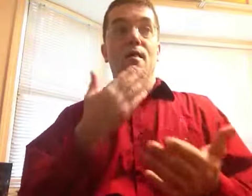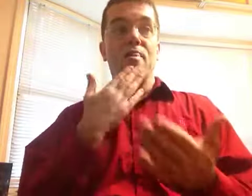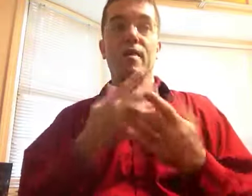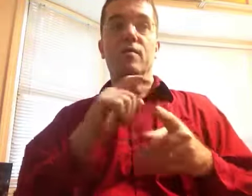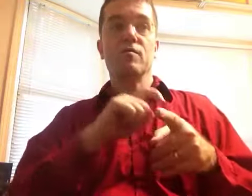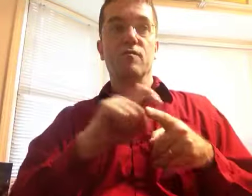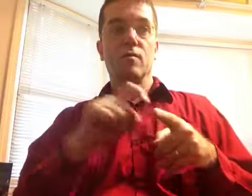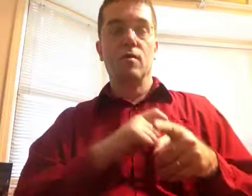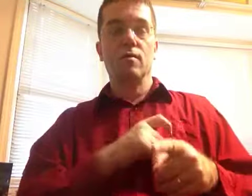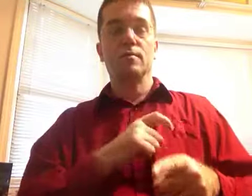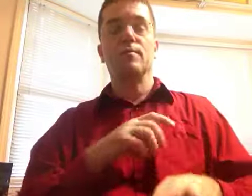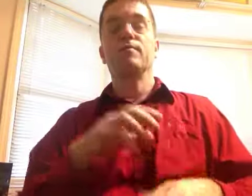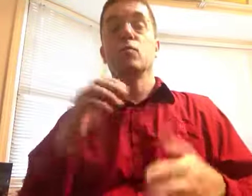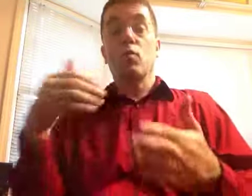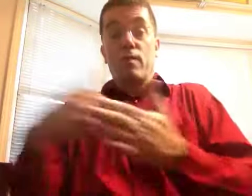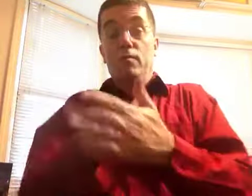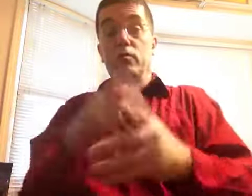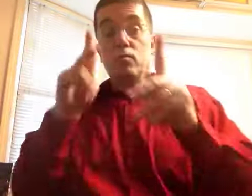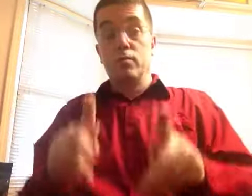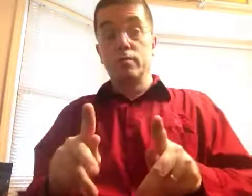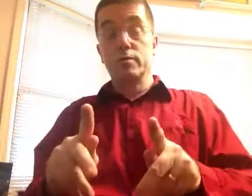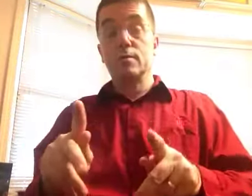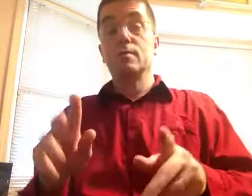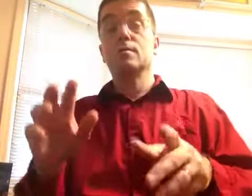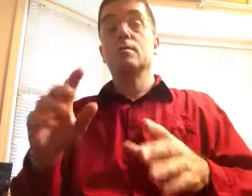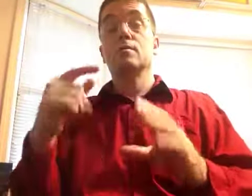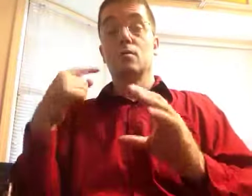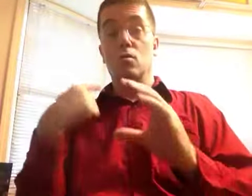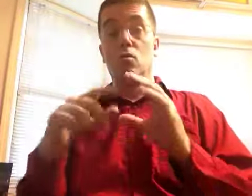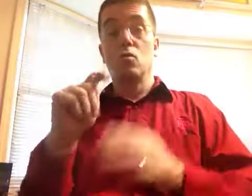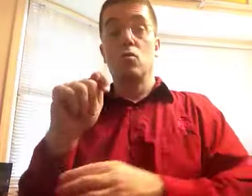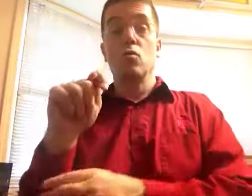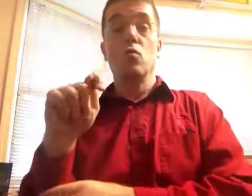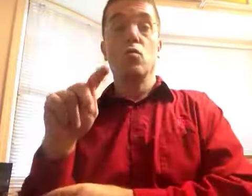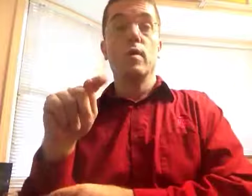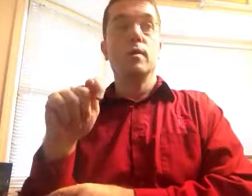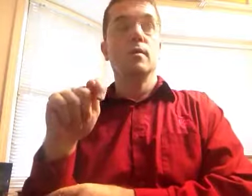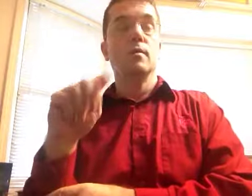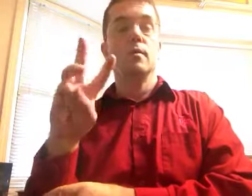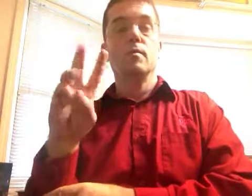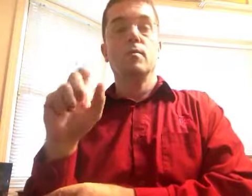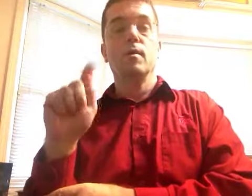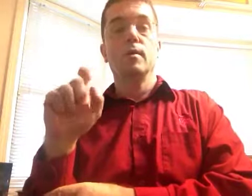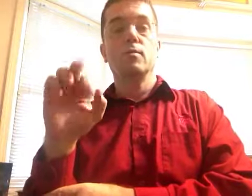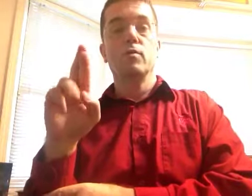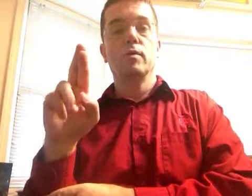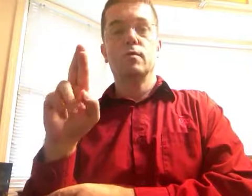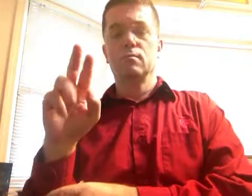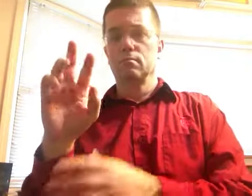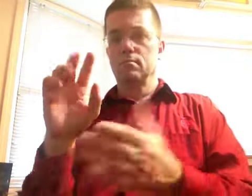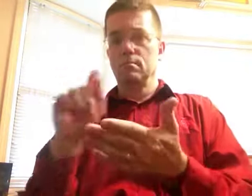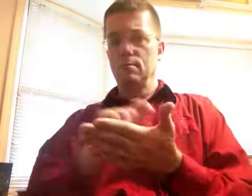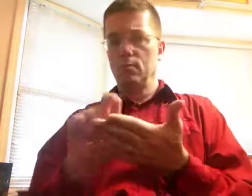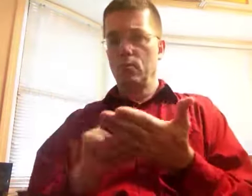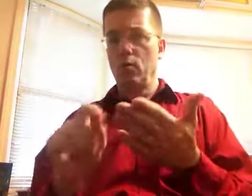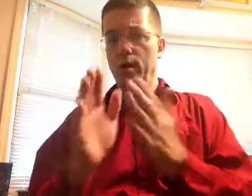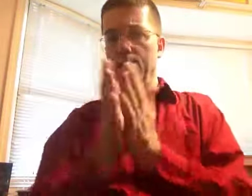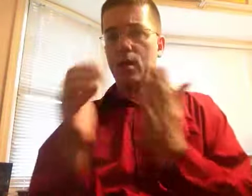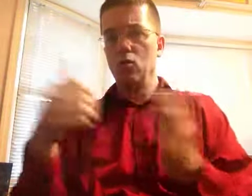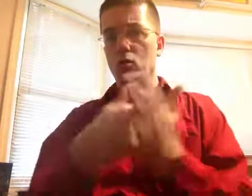888-825-5225. John is on Twitter. He says, do you plan on writing a Living a Legacy book? No, not right